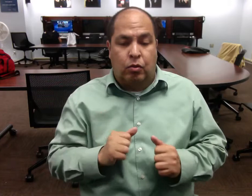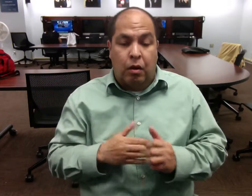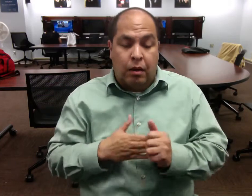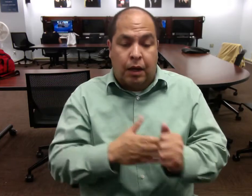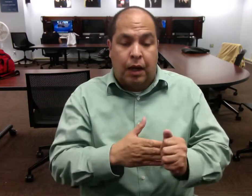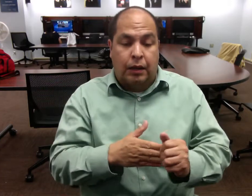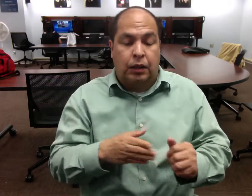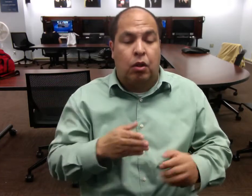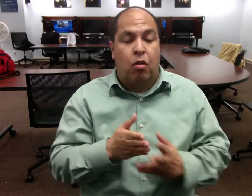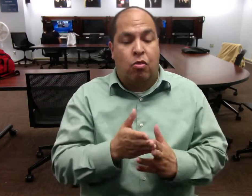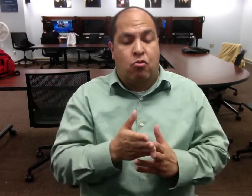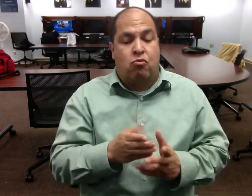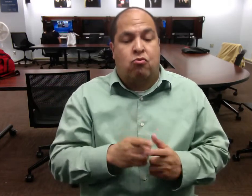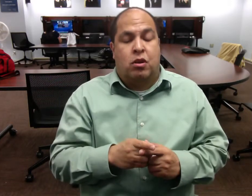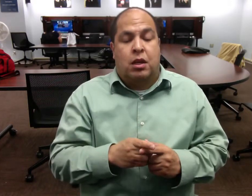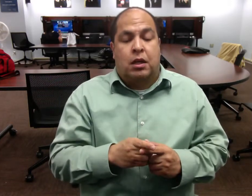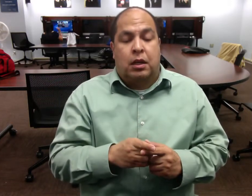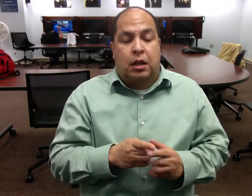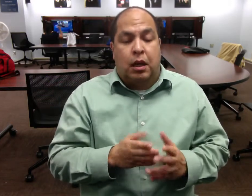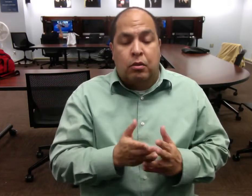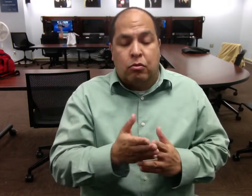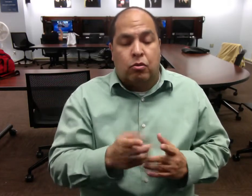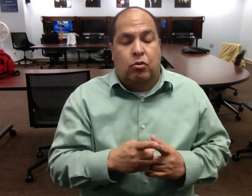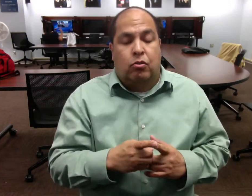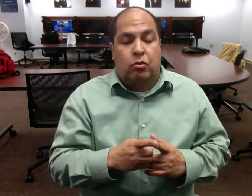their beliefs about learning.